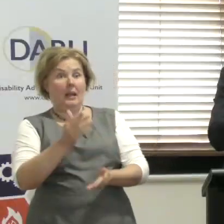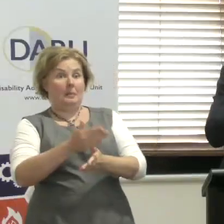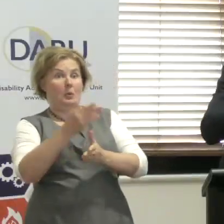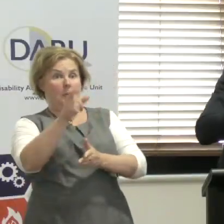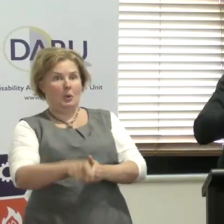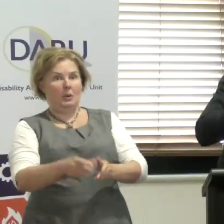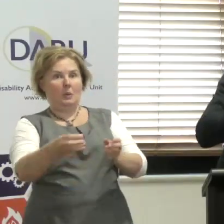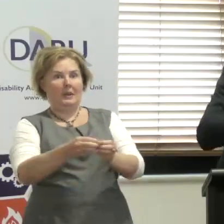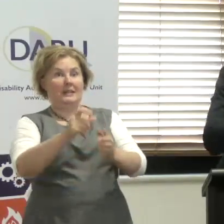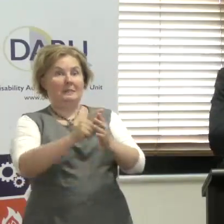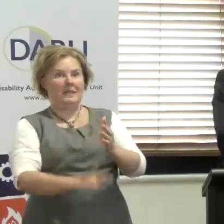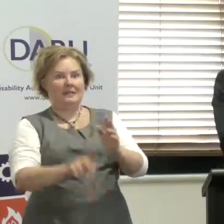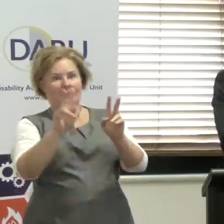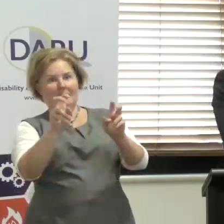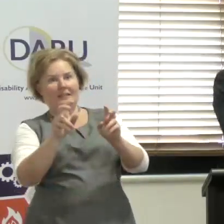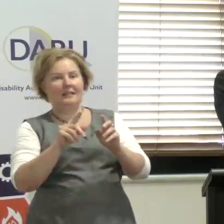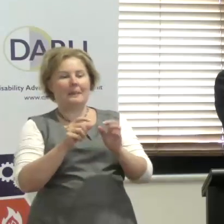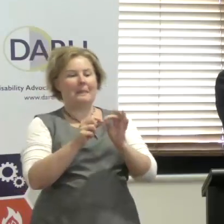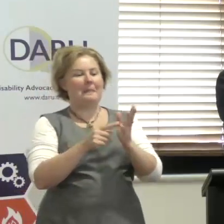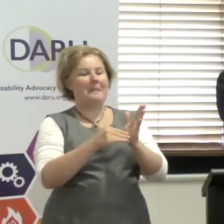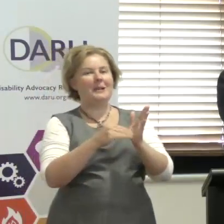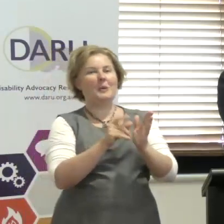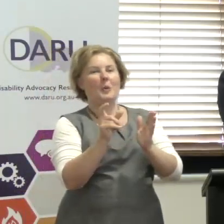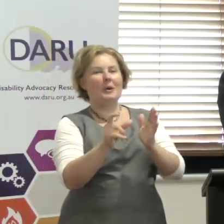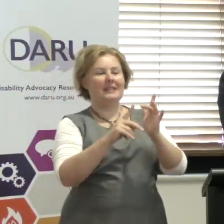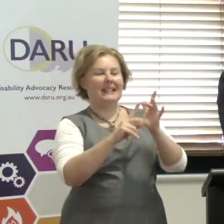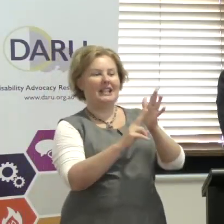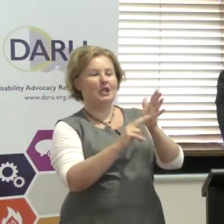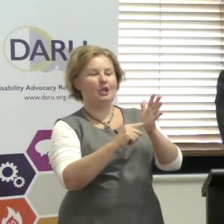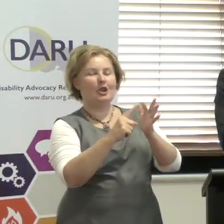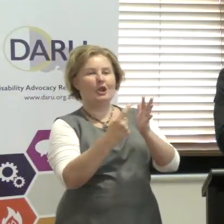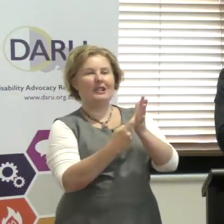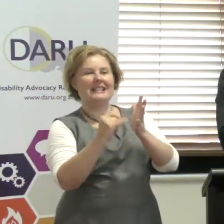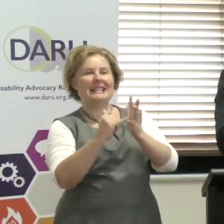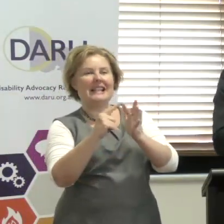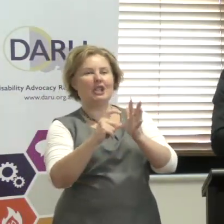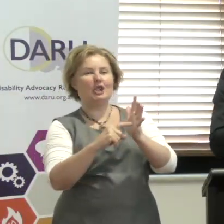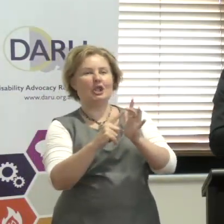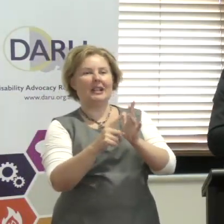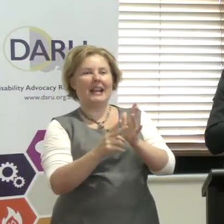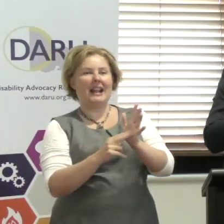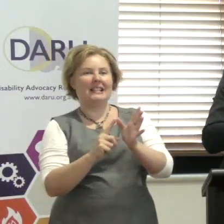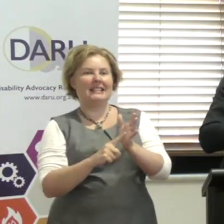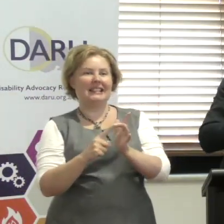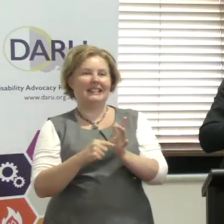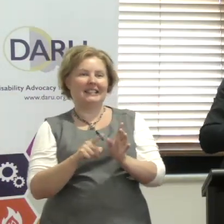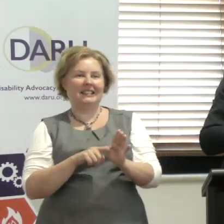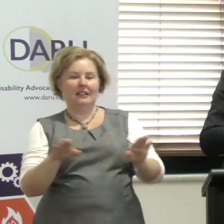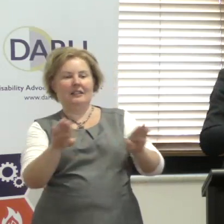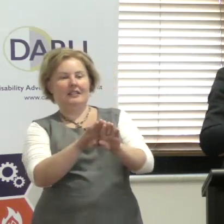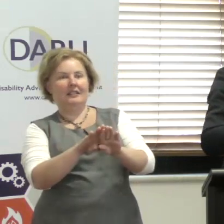the buzzword at the moment is intersectionality, but it does explain that if you're an Aboriginal person and you're a person